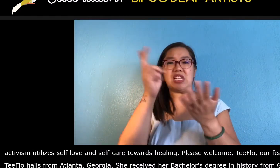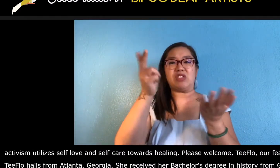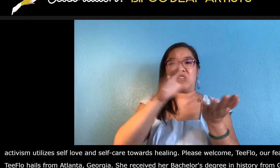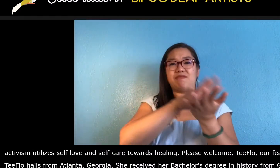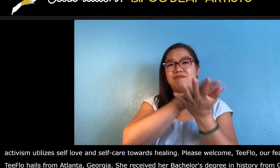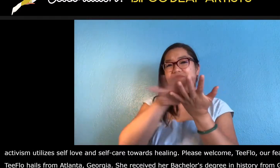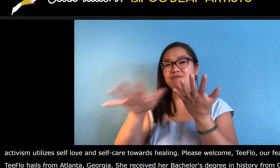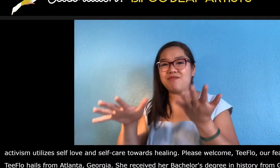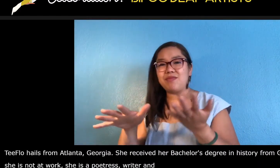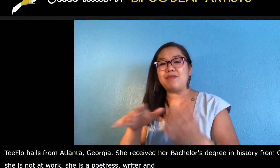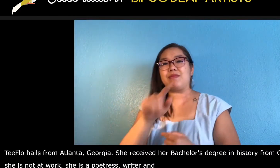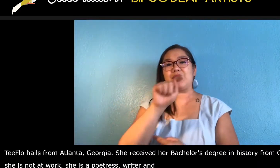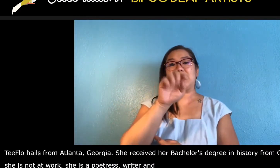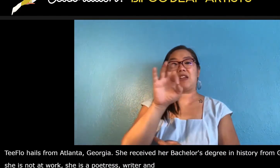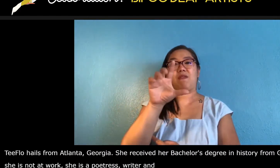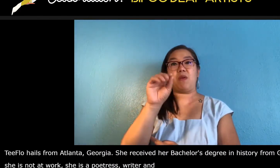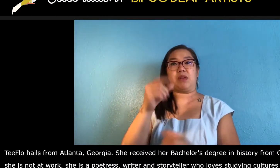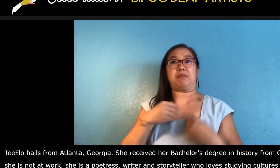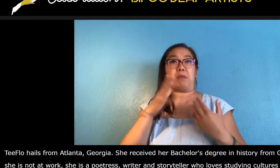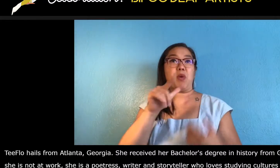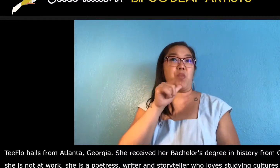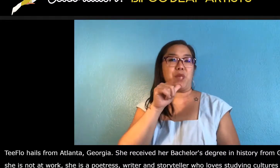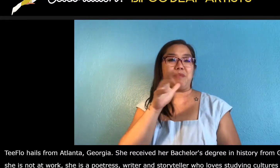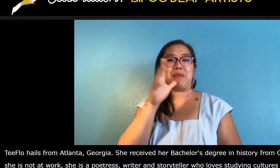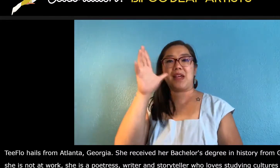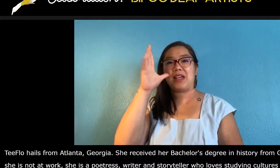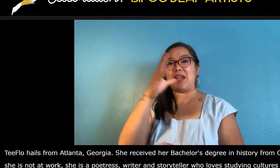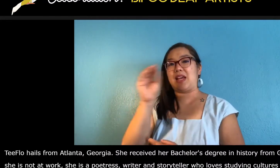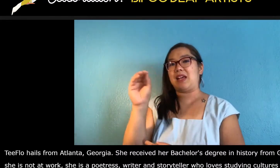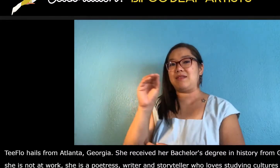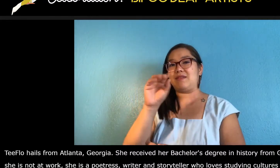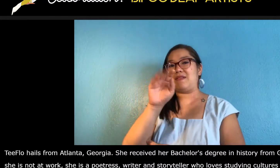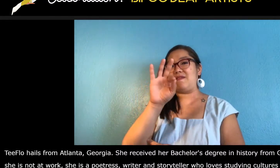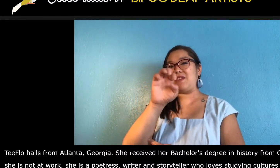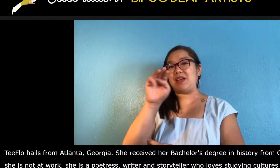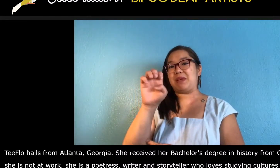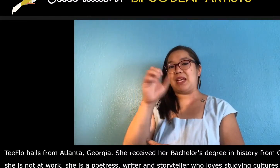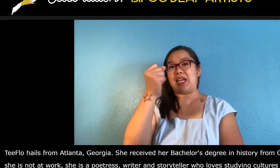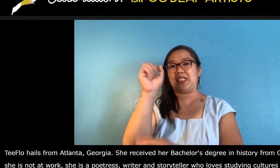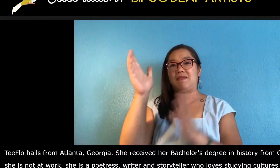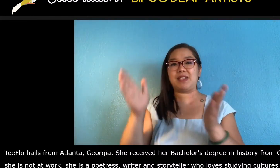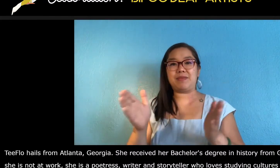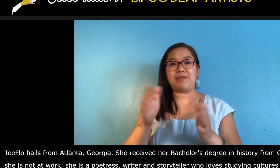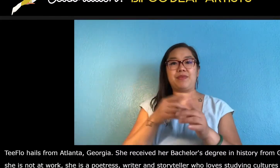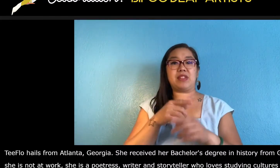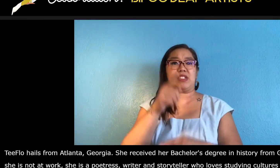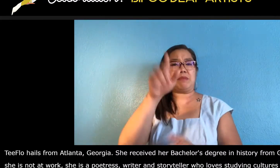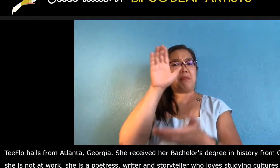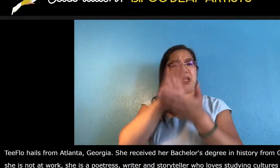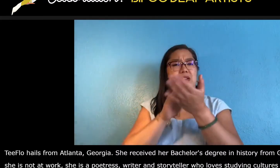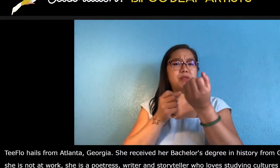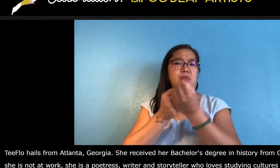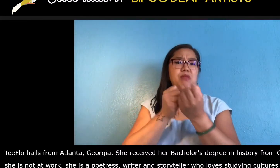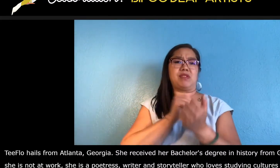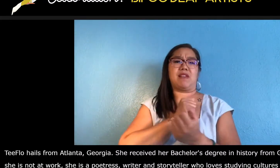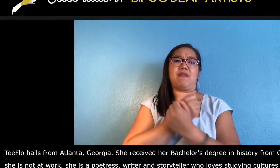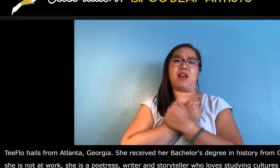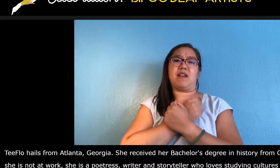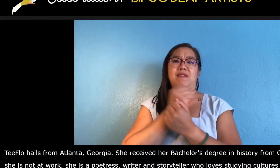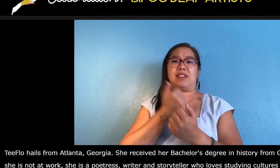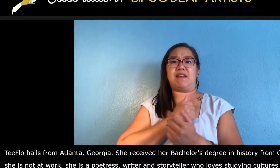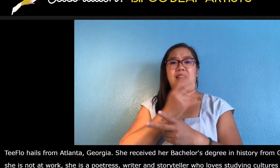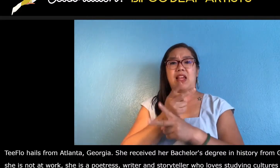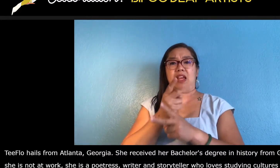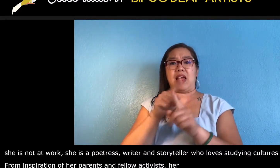writer, and storyteller who loves studying cultures, histories, and her stories. From the inspiration of her parents and fellow femme activists,